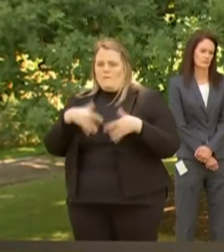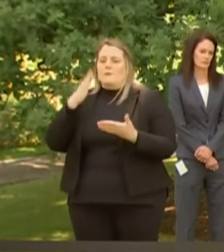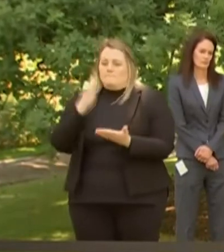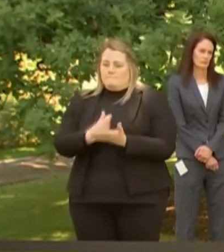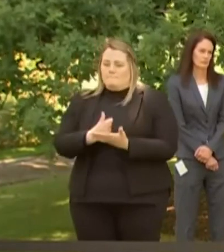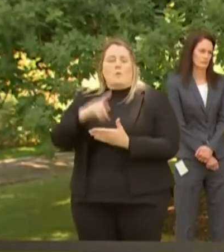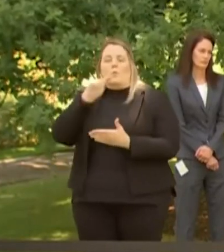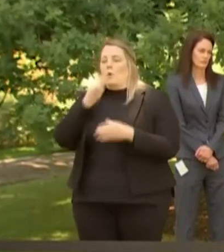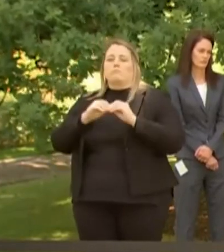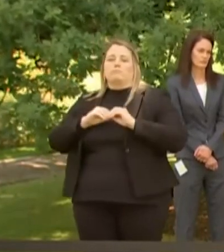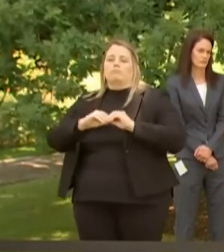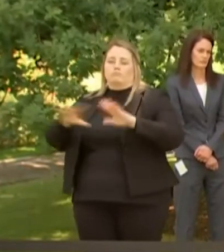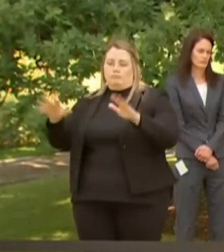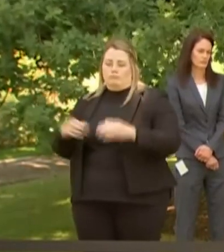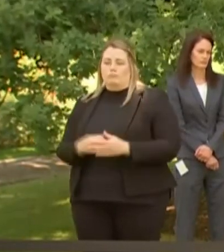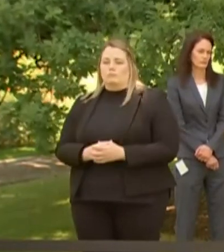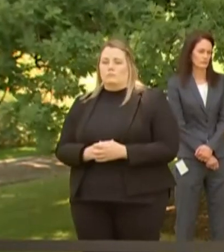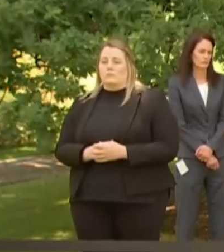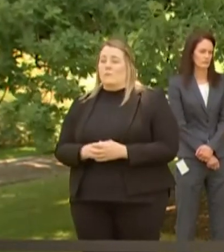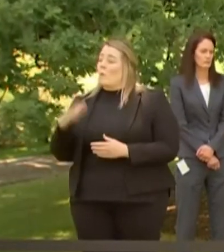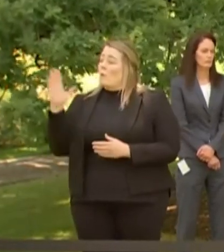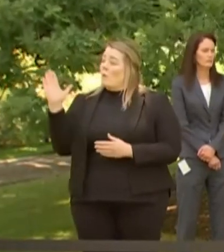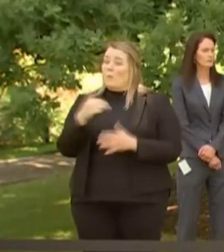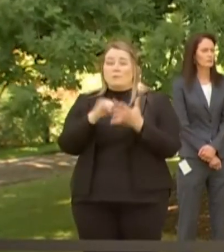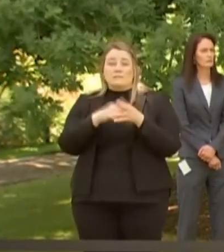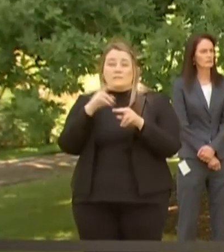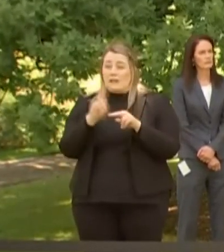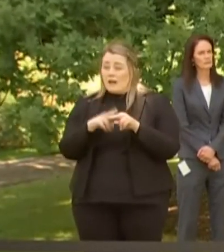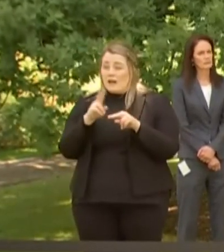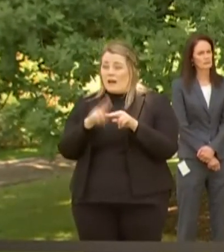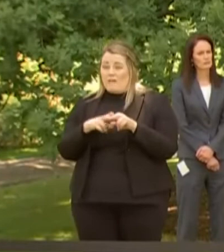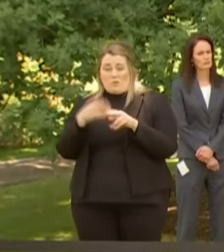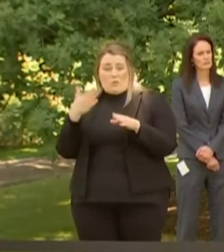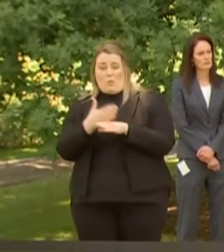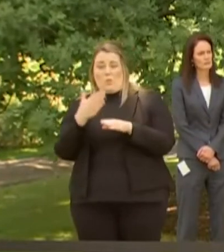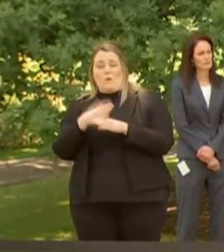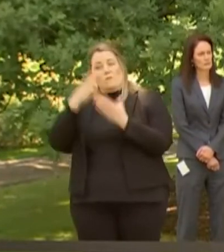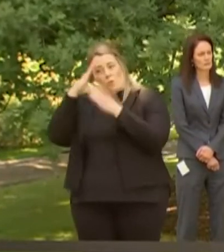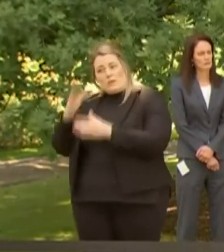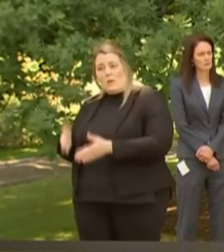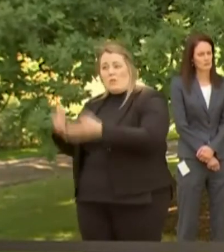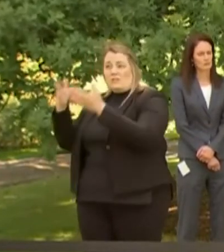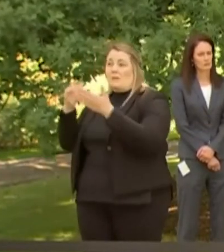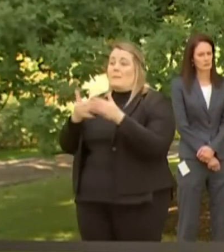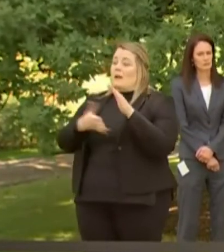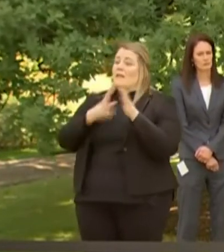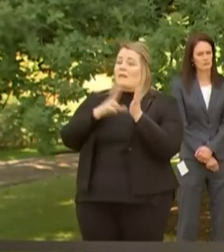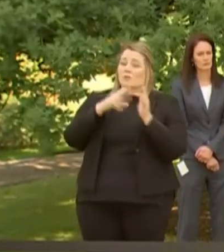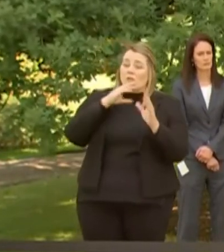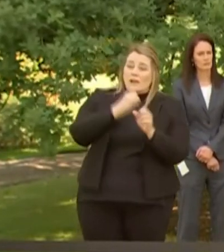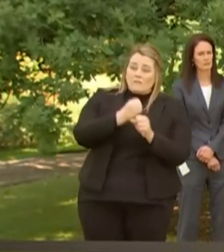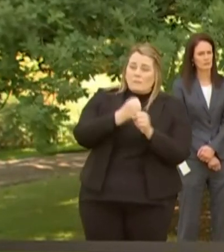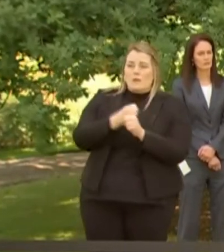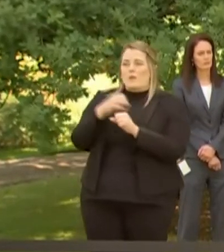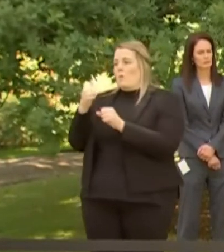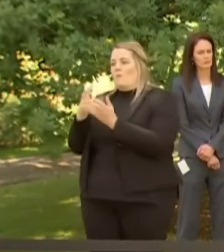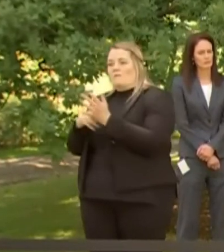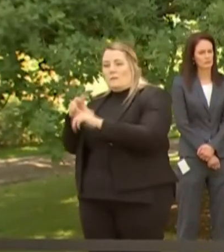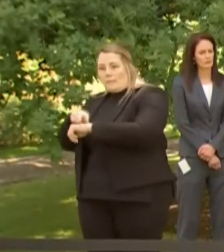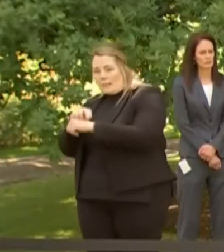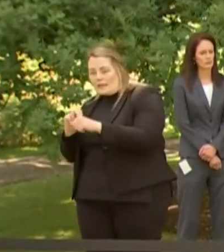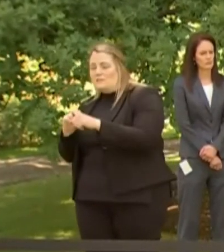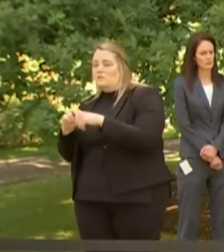Staff playing key roles, in fact all staff, either employed by the Victorian Government or engaged exclusively for the Victorian